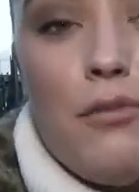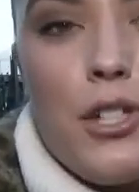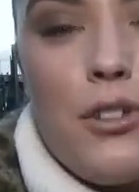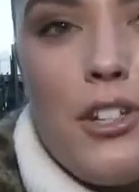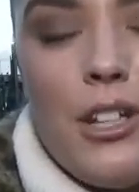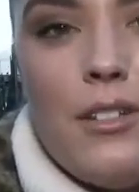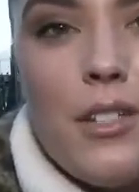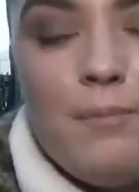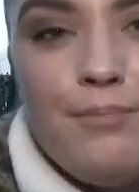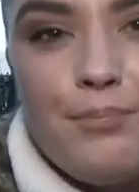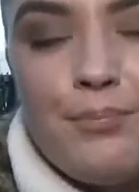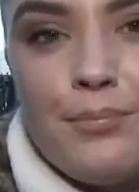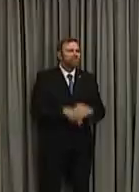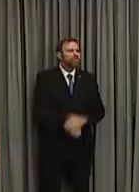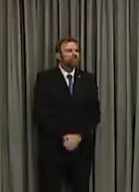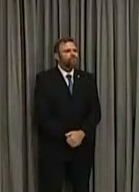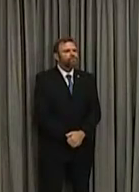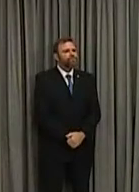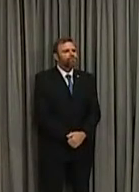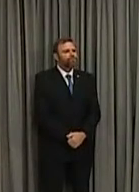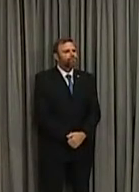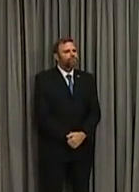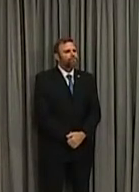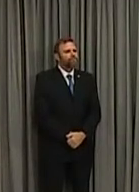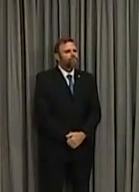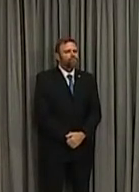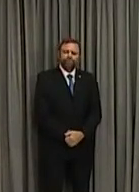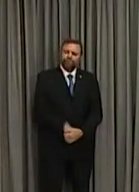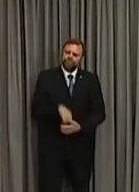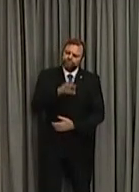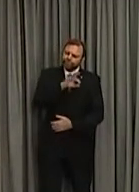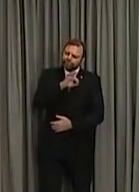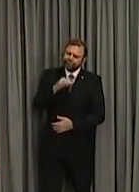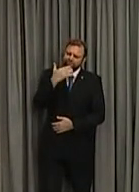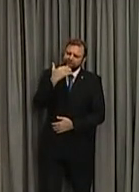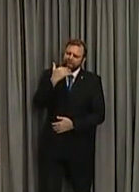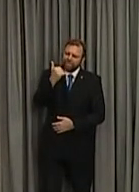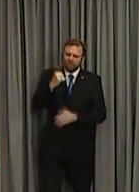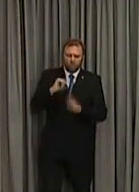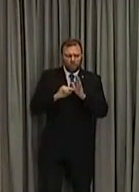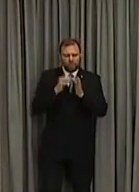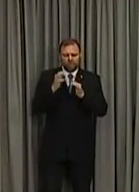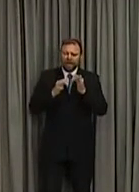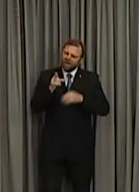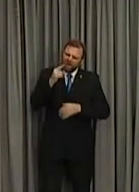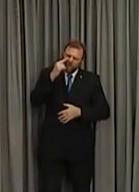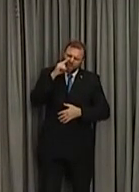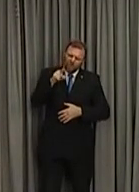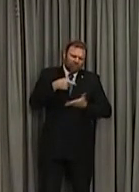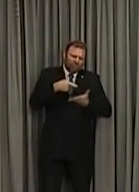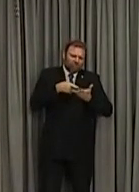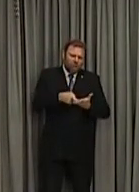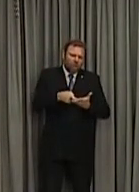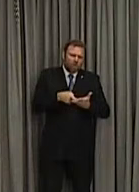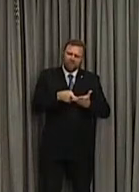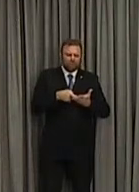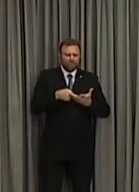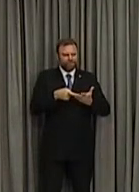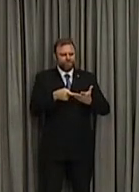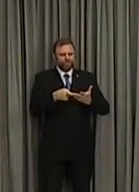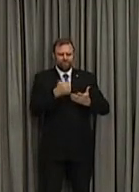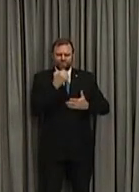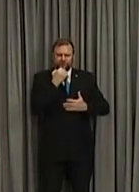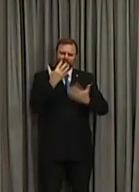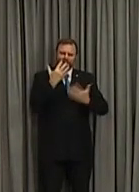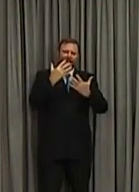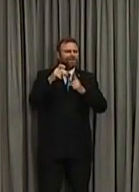any of the new restrictions. I think the reports of parties at Number 10 will make people in Wales less